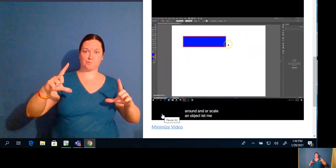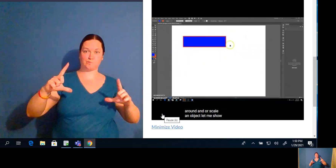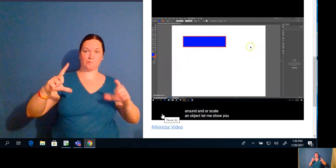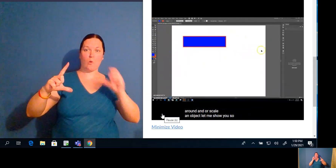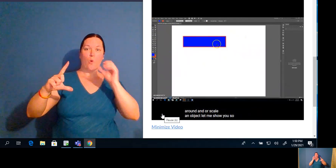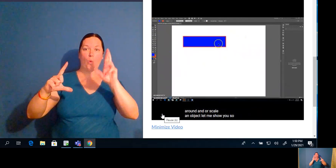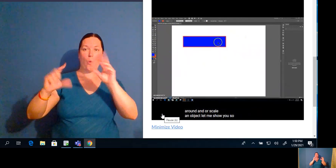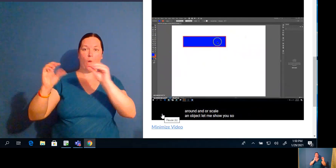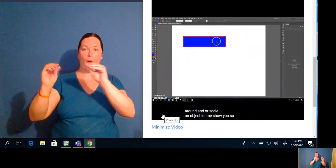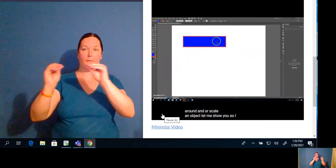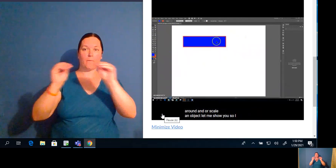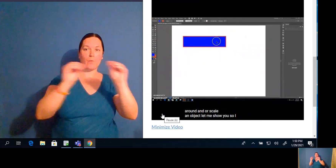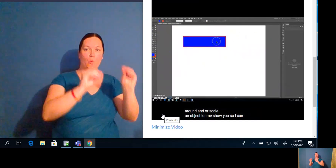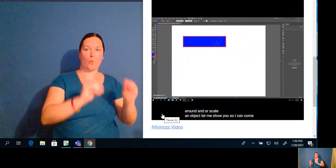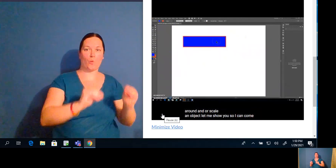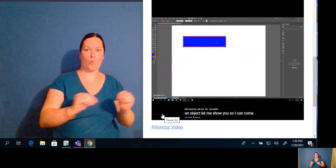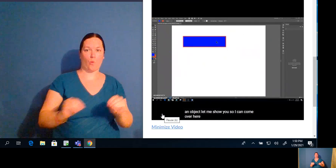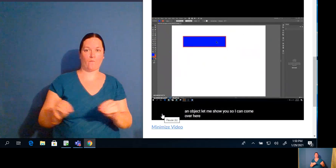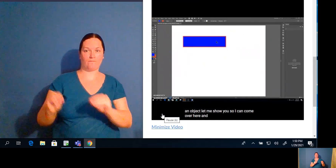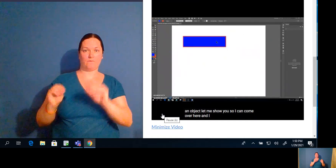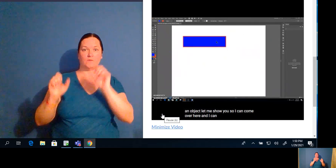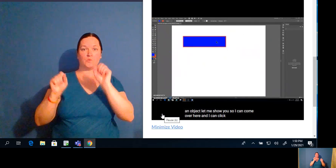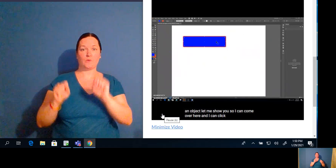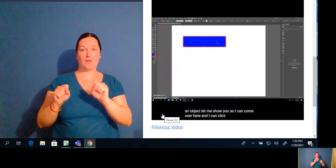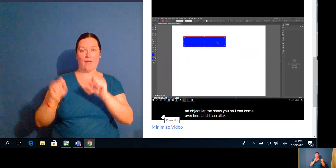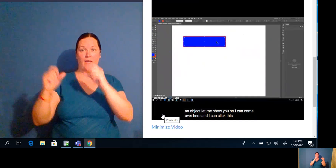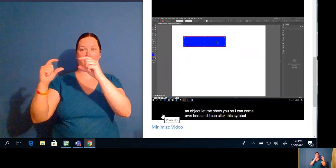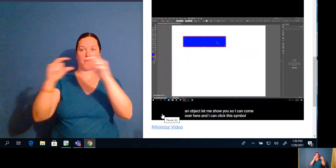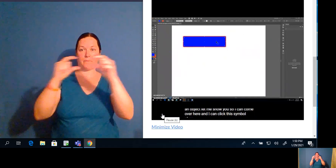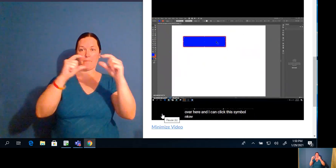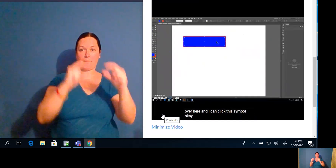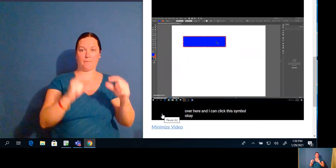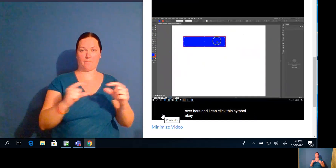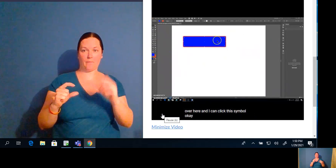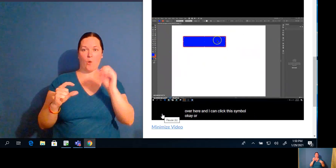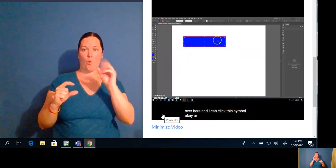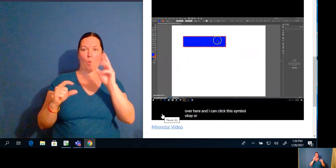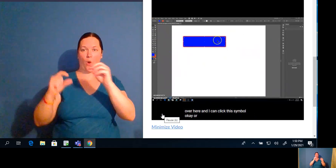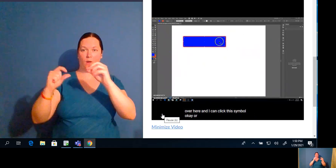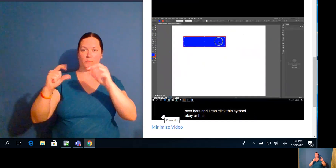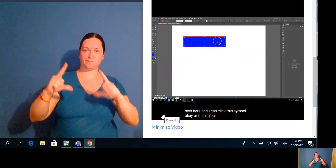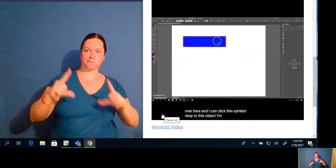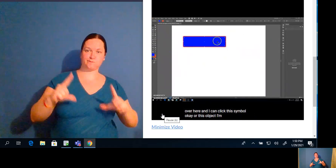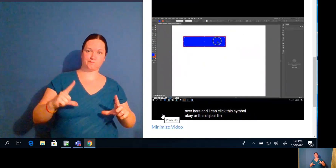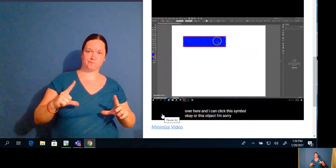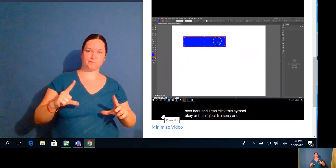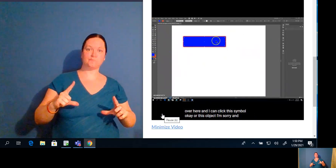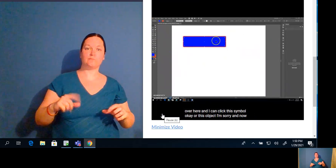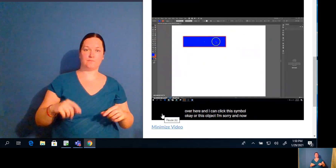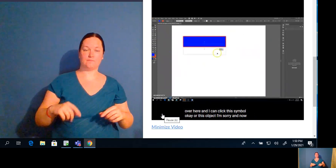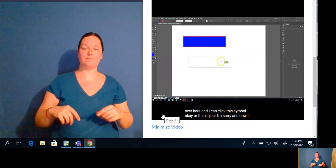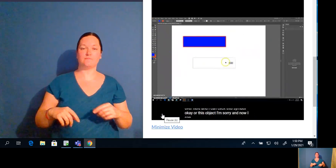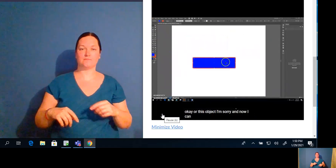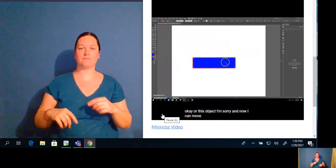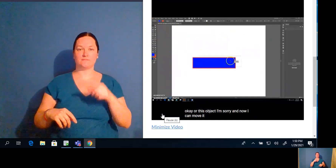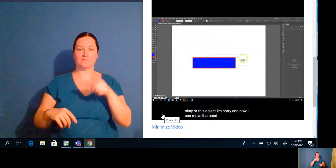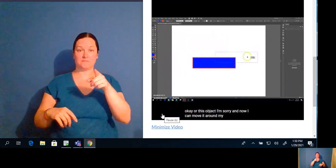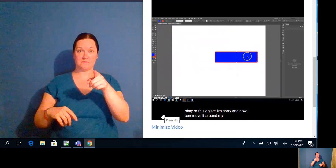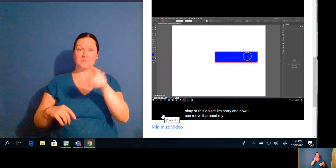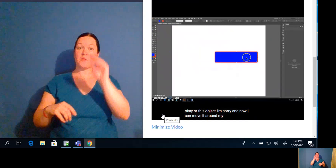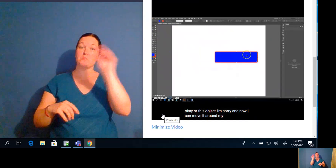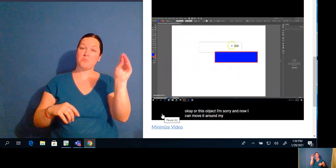object. Let me show you. So I can come over here and I can click this symbol, okay, or this object, I'm sorry, and now